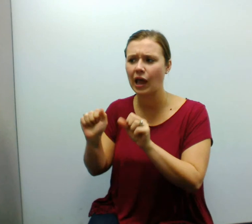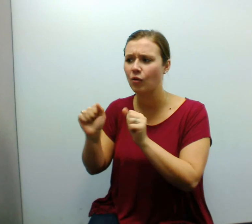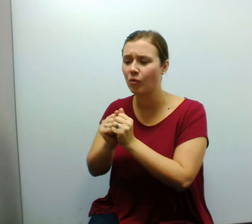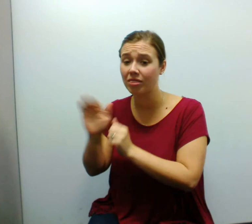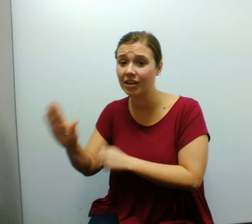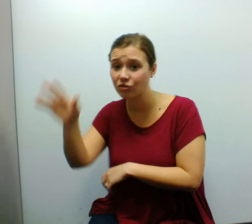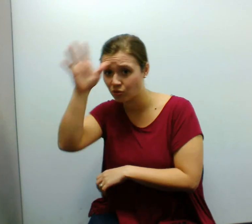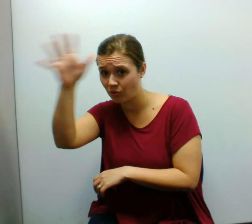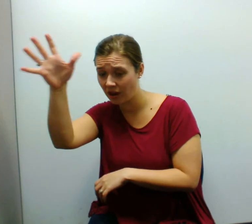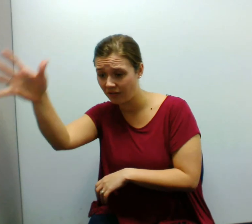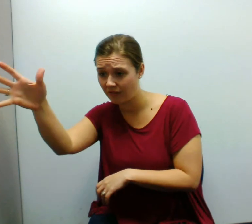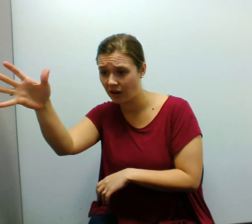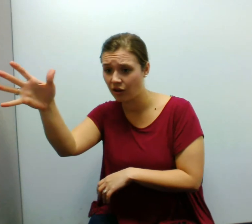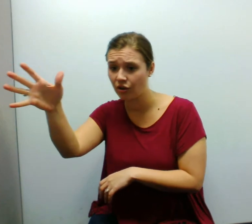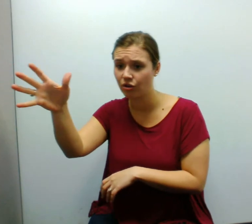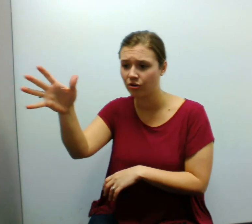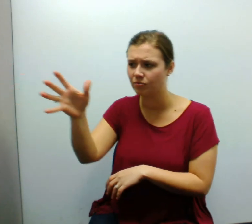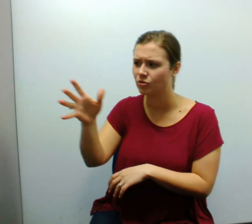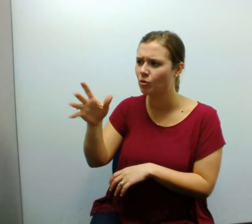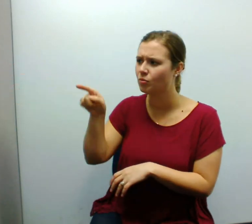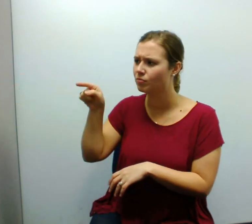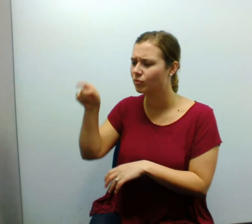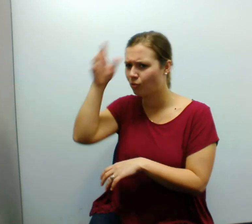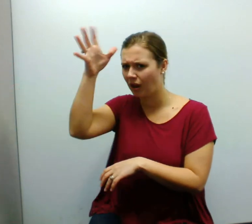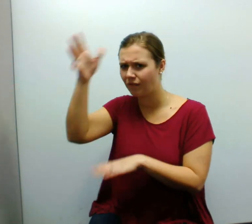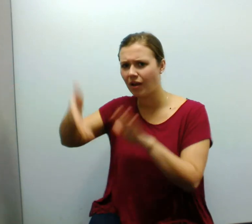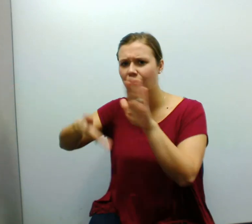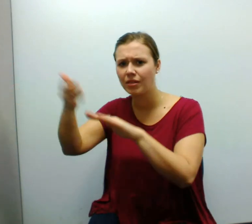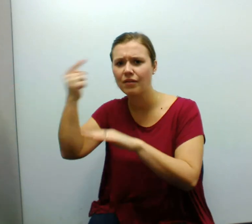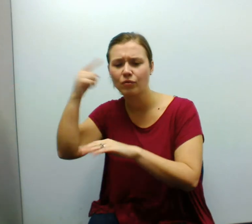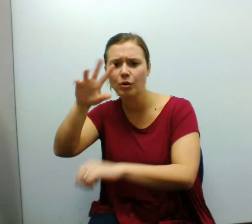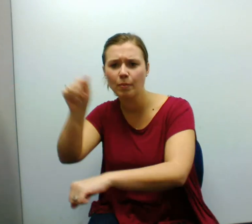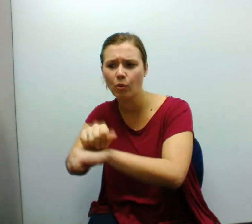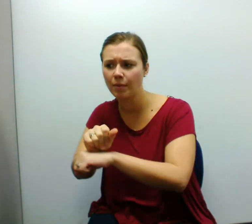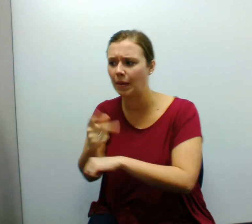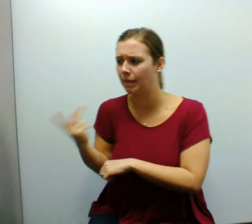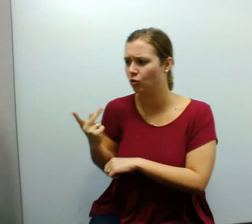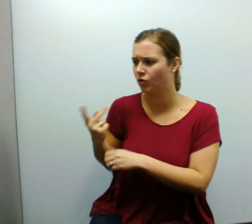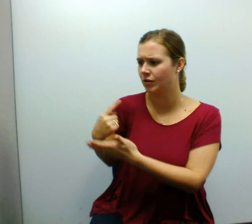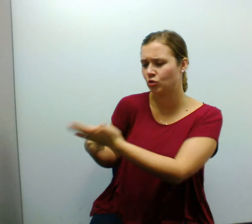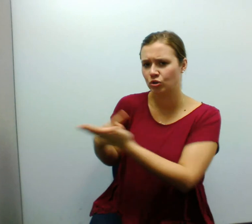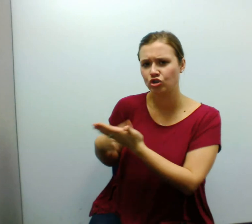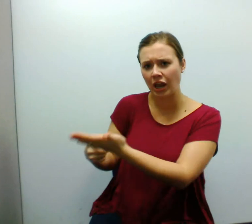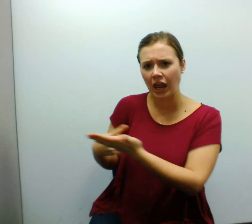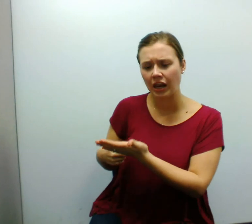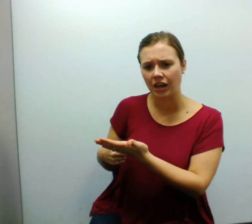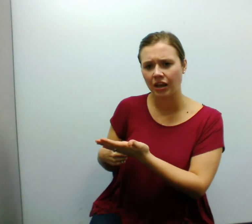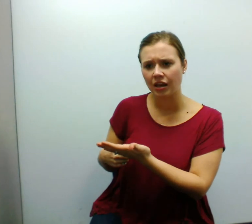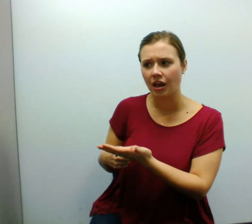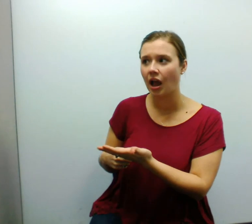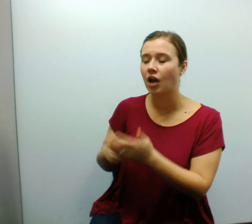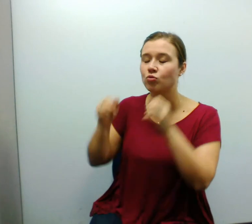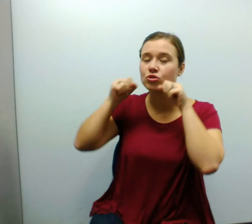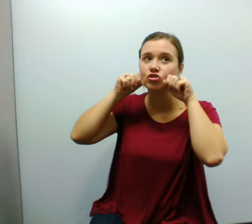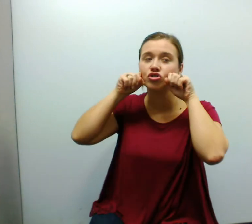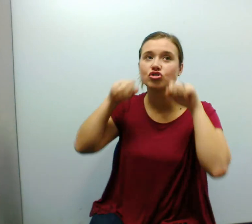his grandfather went in for his appointment. I was shocked to find out that his grandpa had cancer. He looks